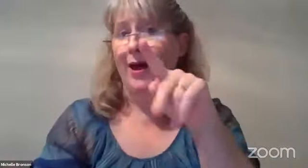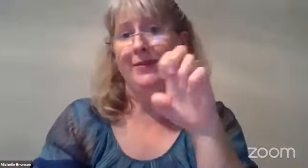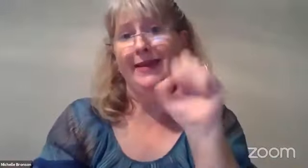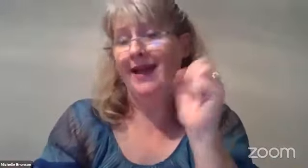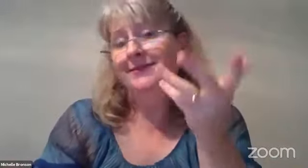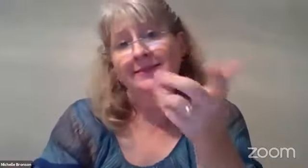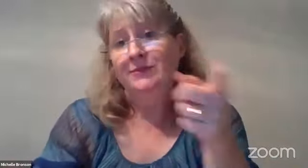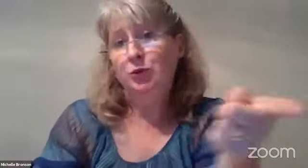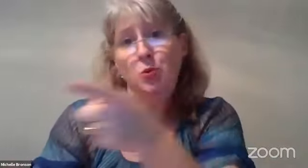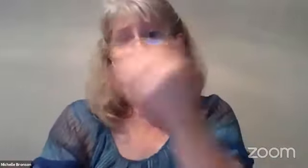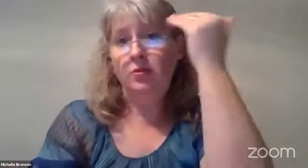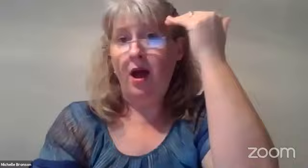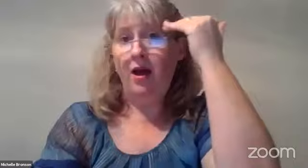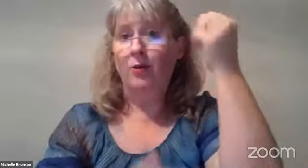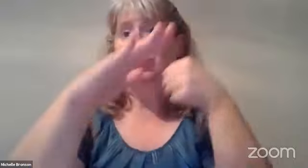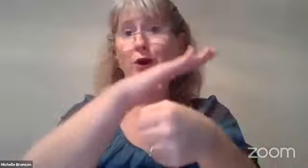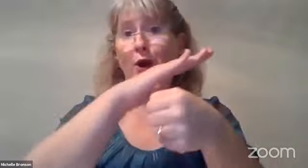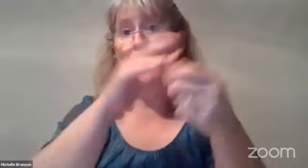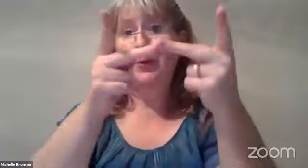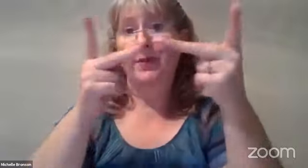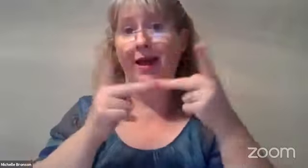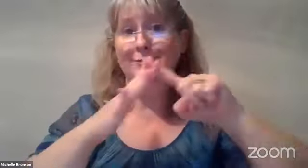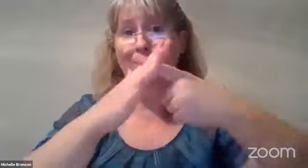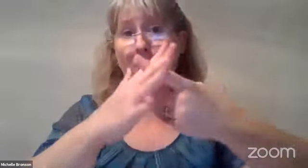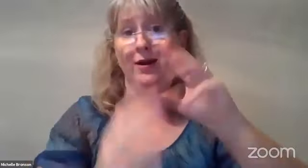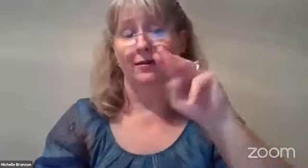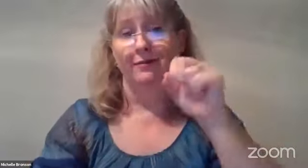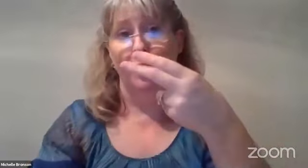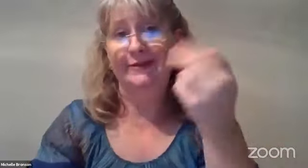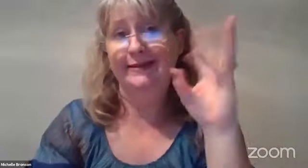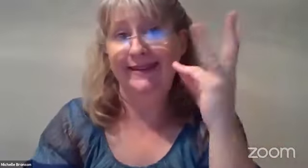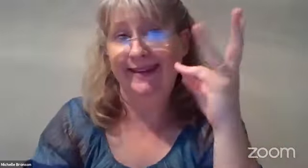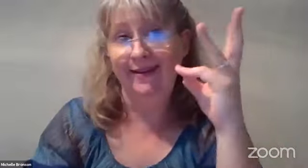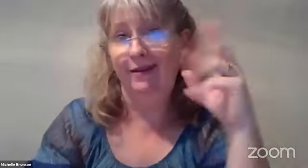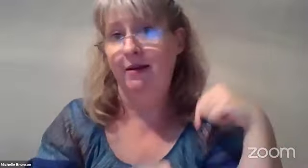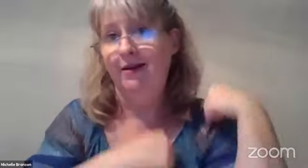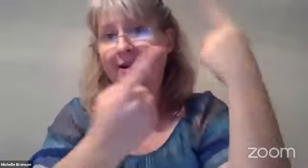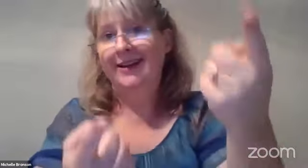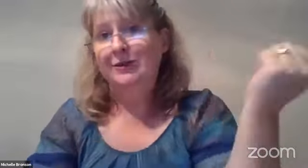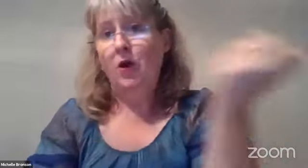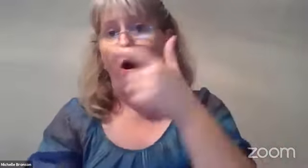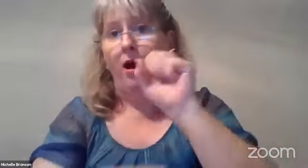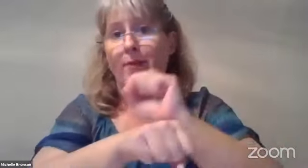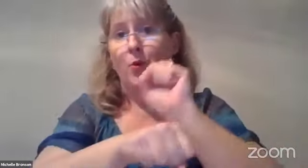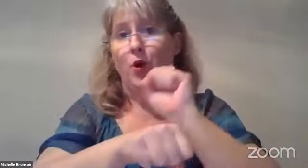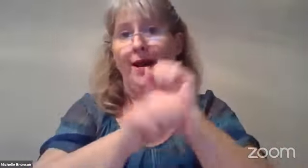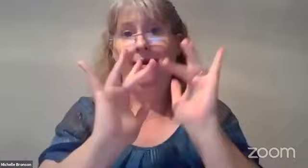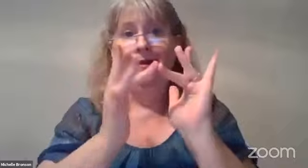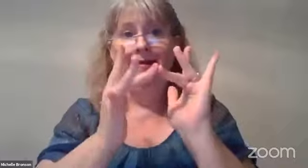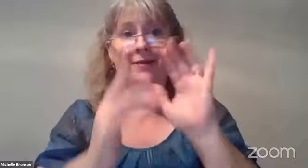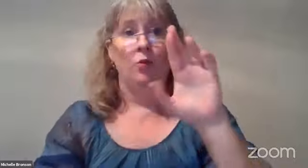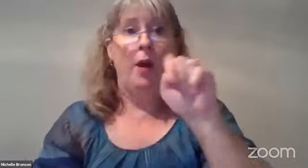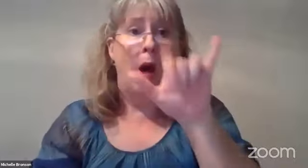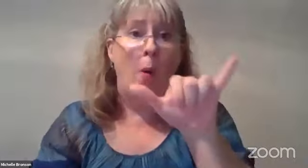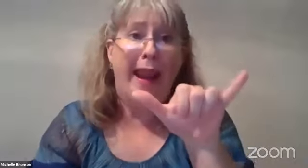Basically, in terms of agency updates, as you know, we've had shelter in place. That was as of March 16th.